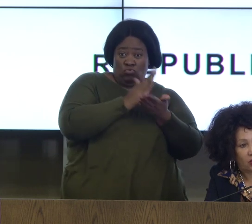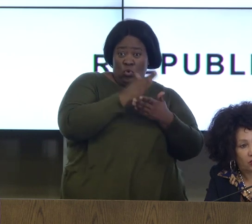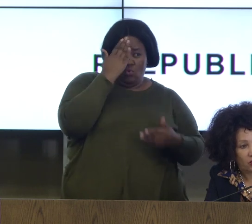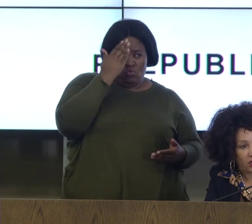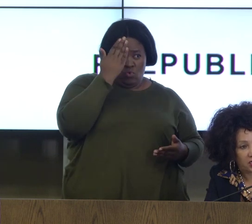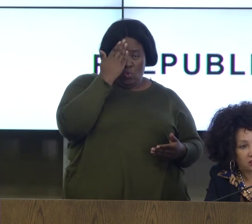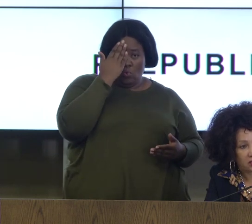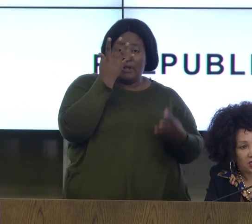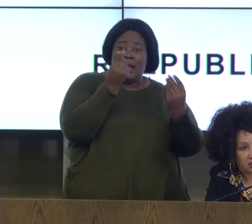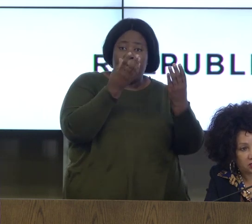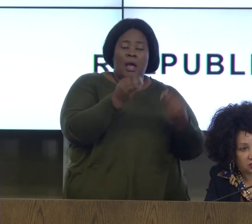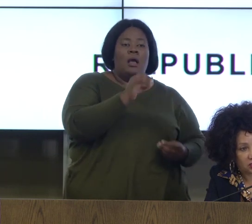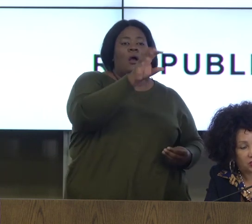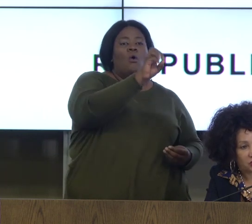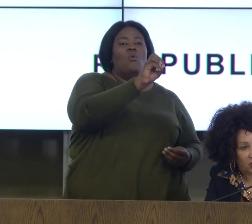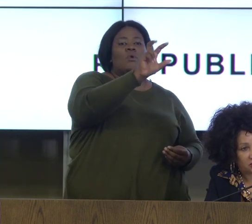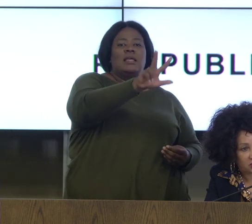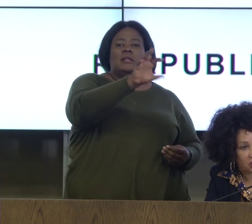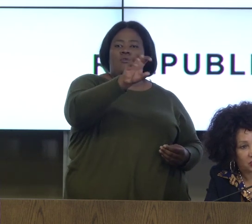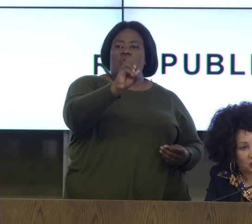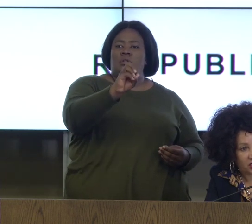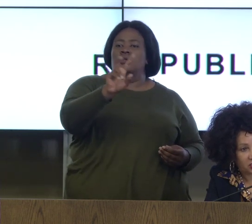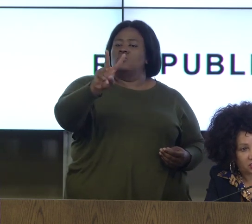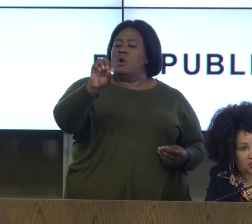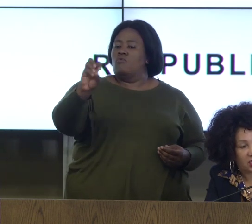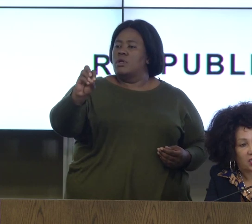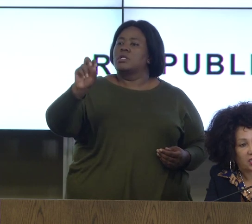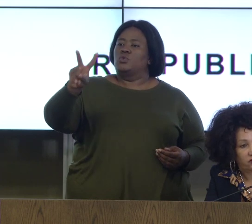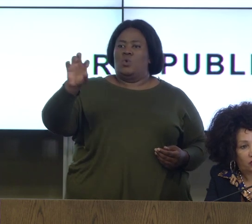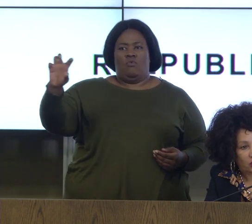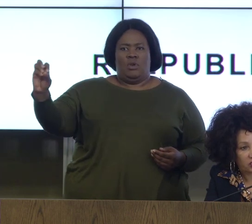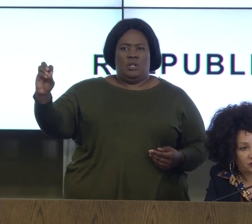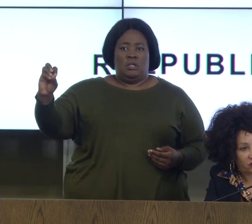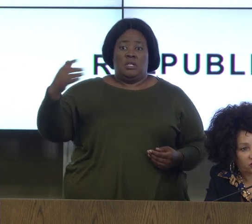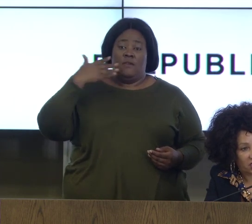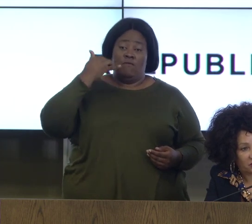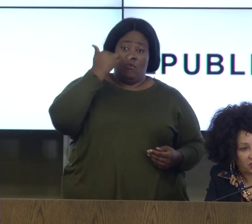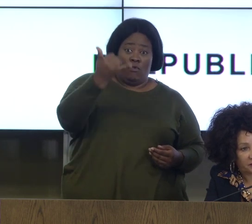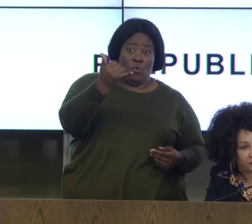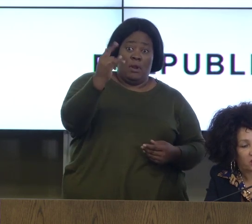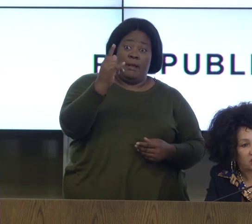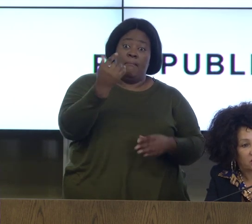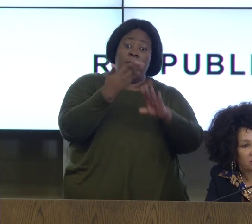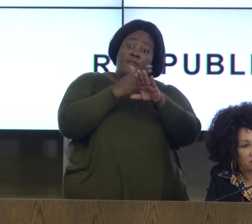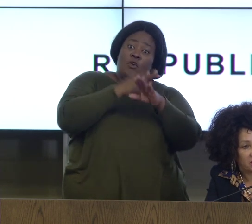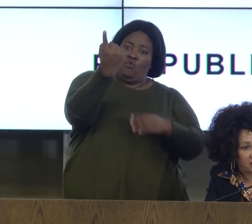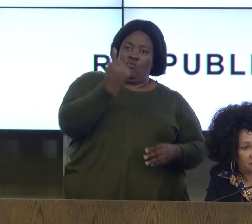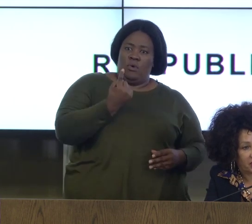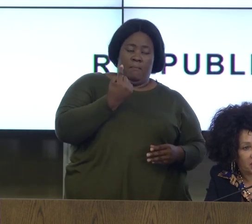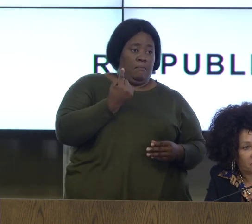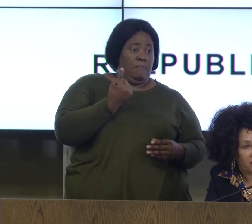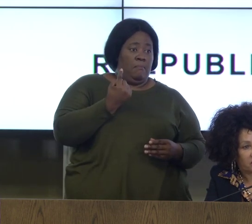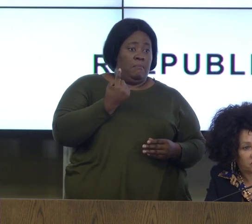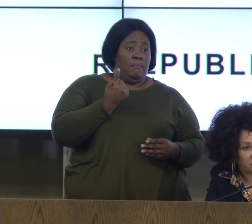It's 0800 200 200. And if you called it before you came here, they would immediately